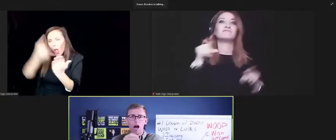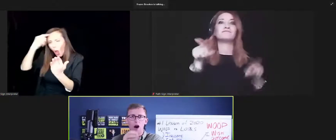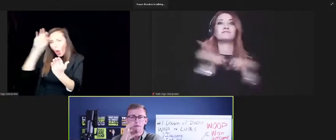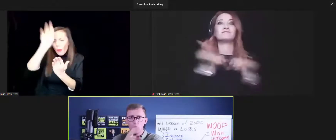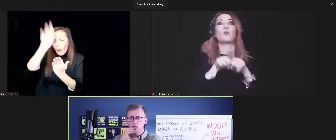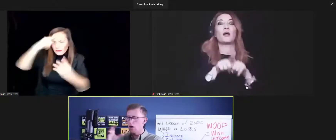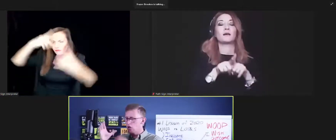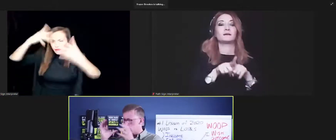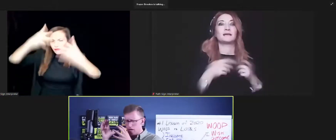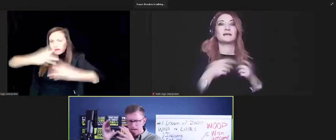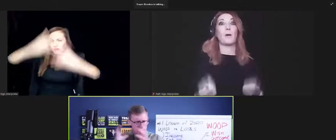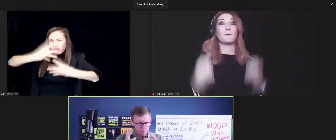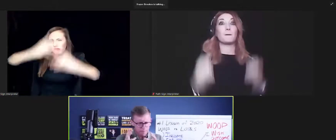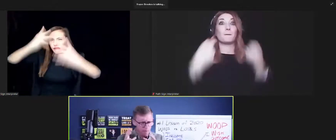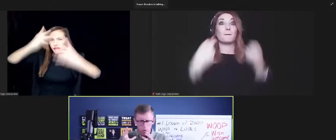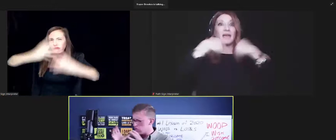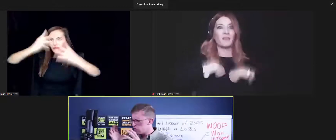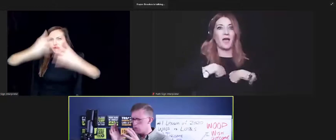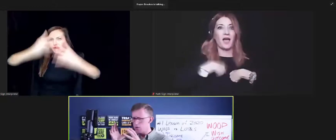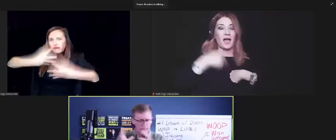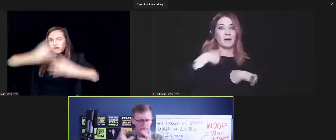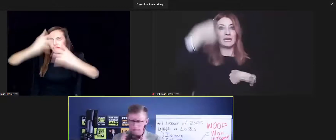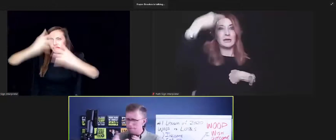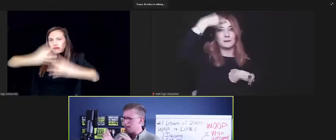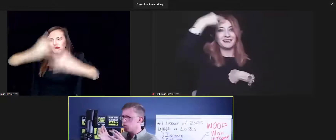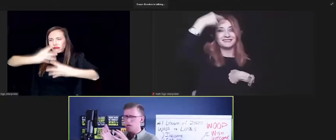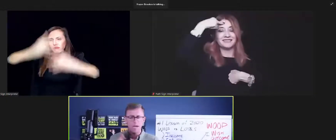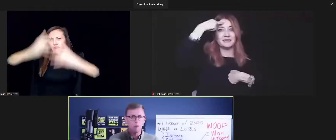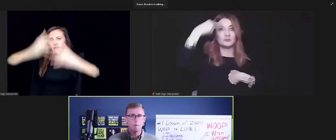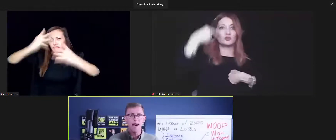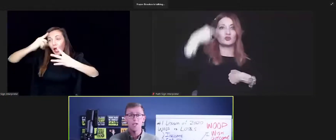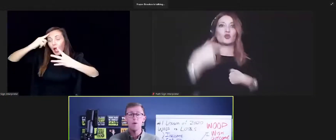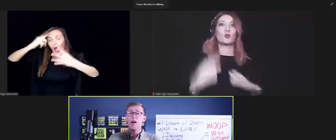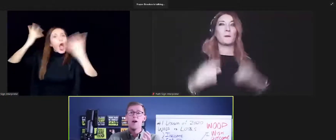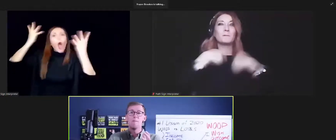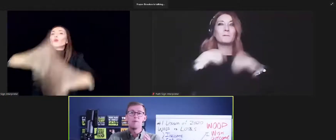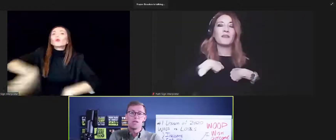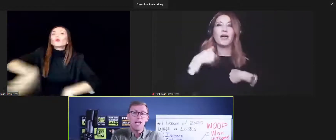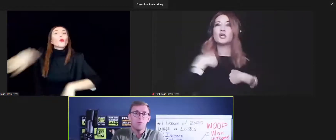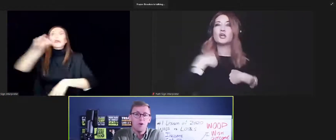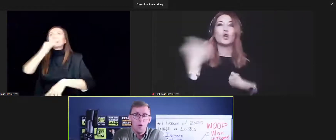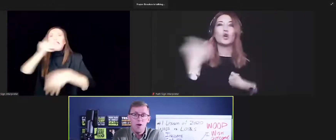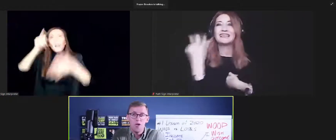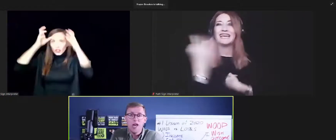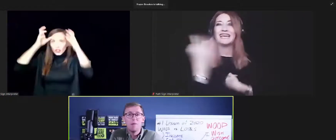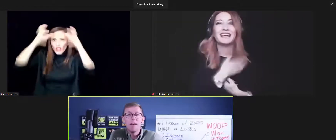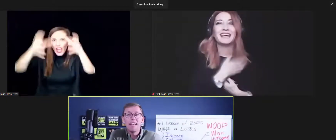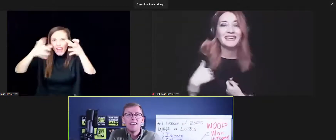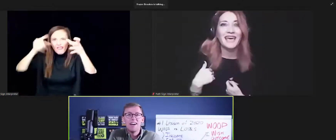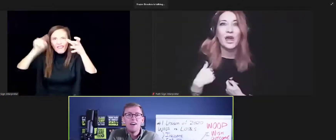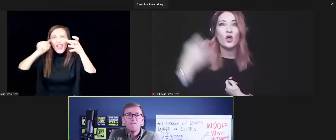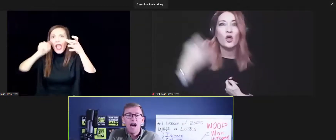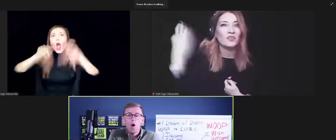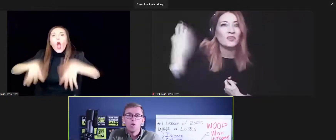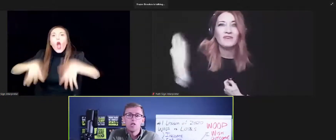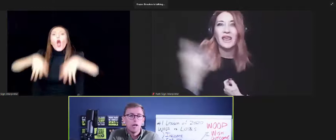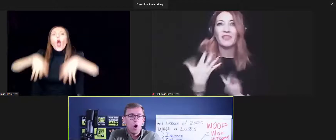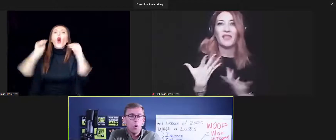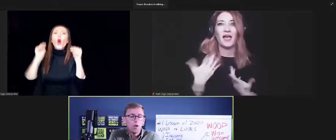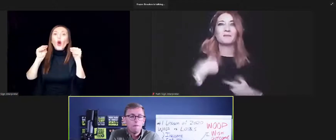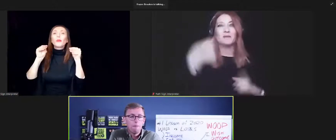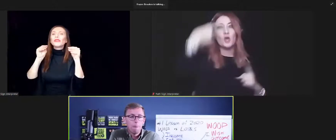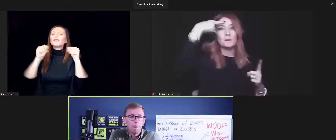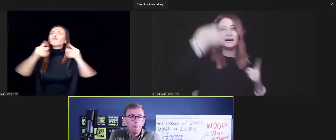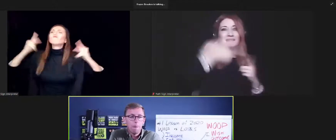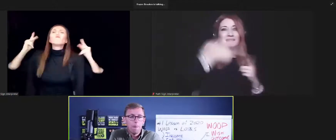really are focusing on? You keep focusing on, you keep looking back to, you keep coming back to. because that's what your wish is going to be, that ultimate